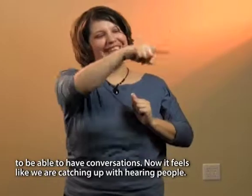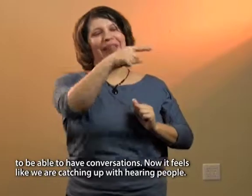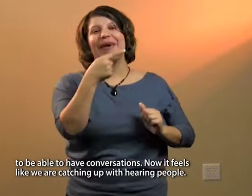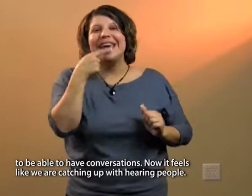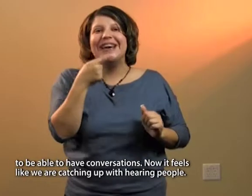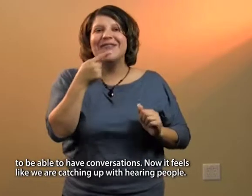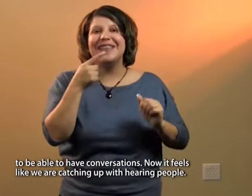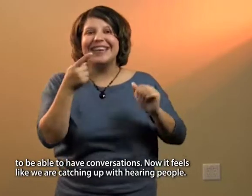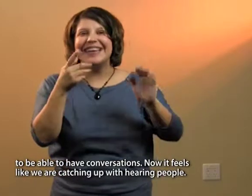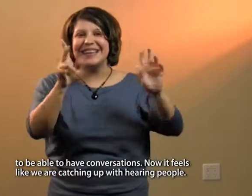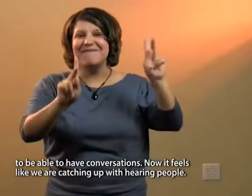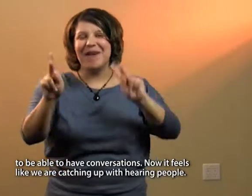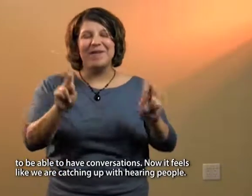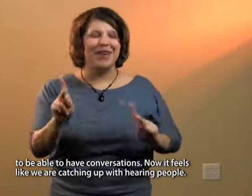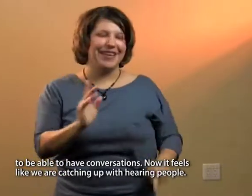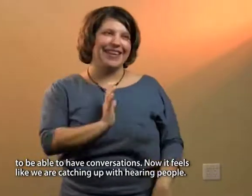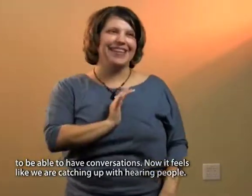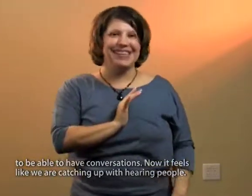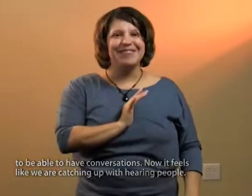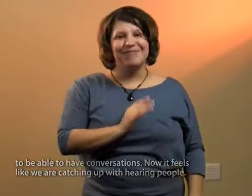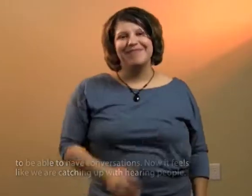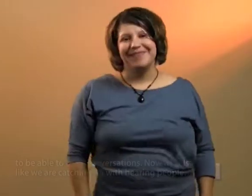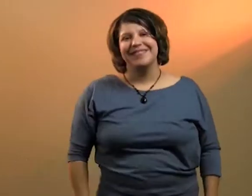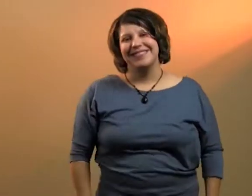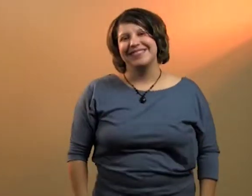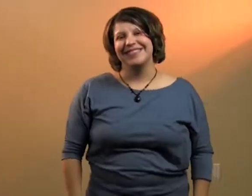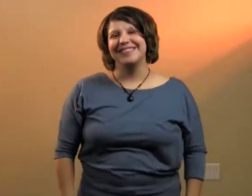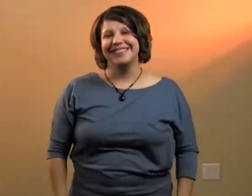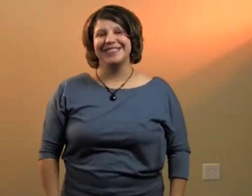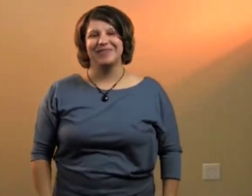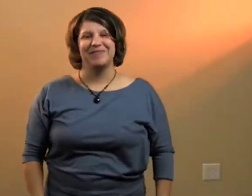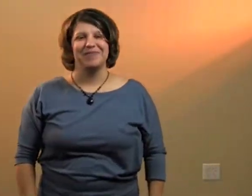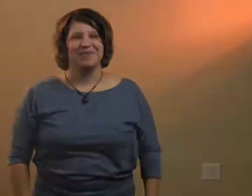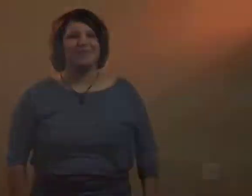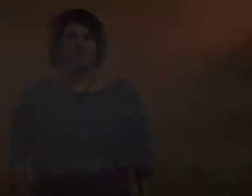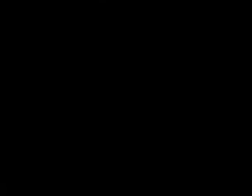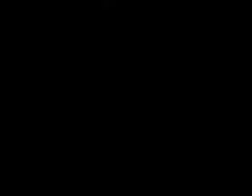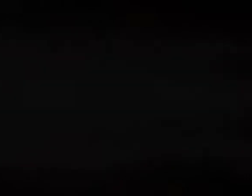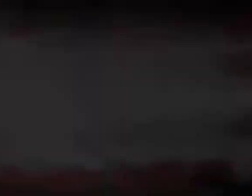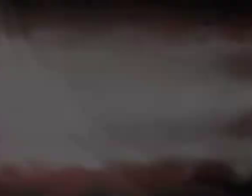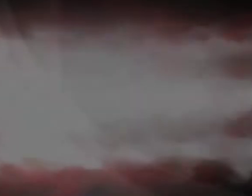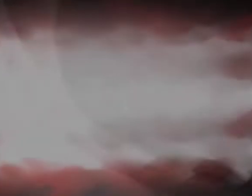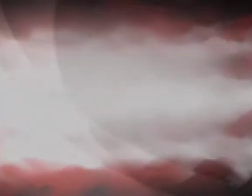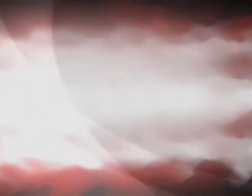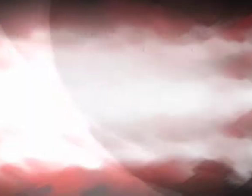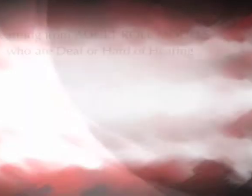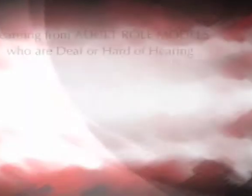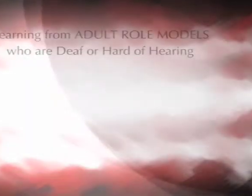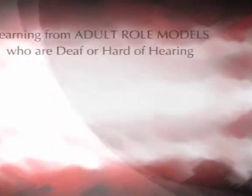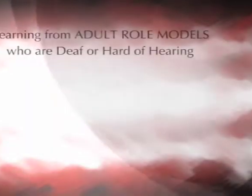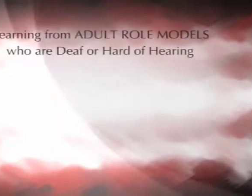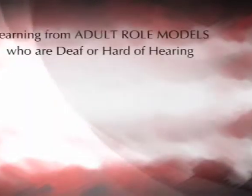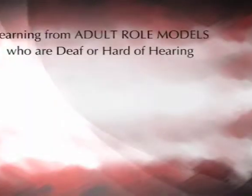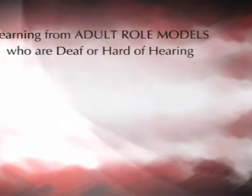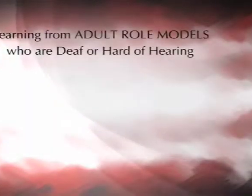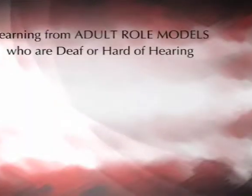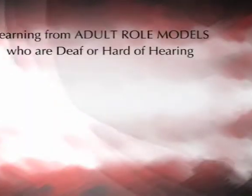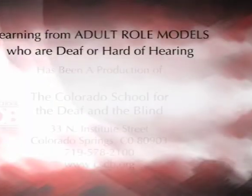we're catching up with hearing people learning from adult role models who are deaf or hard of hearing has been a production of the